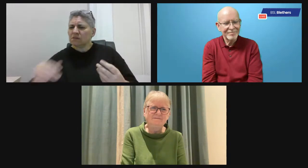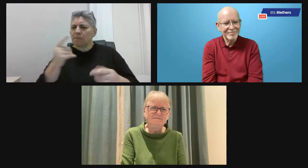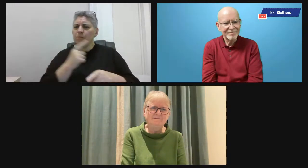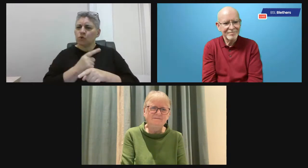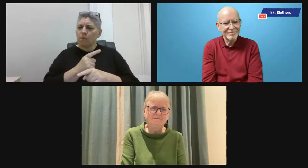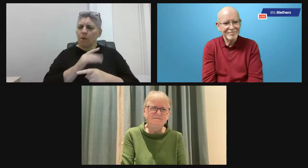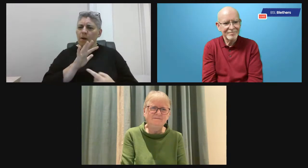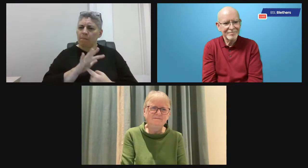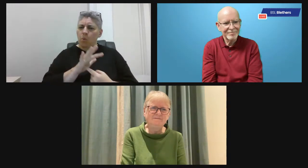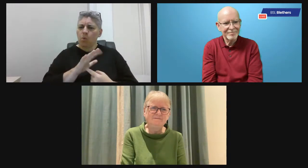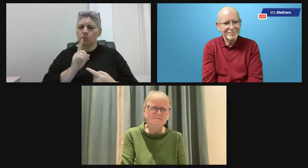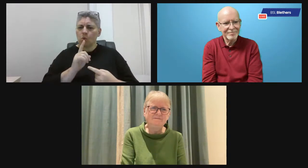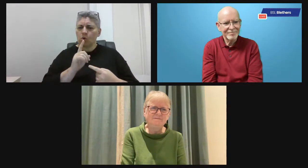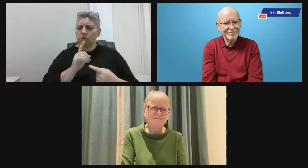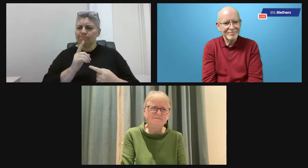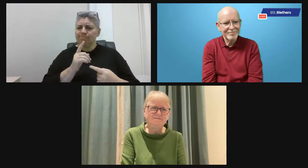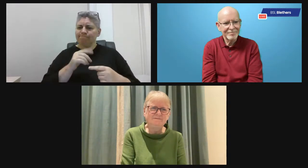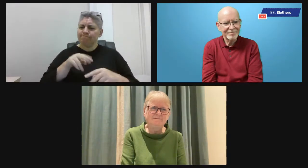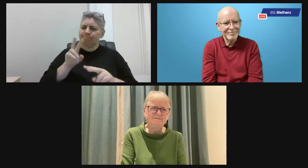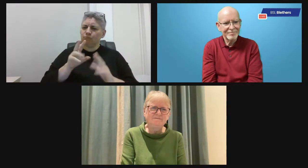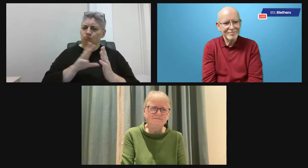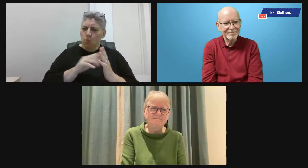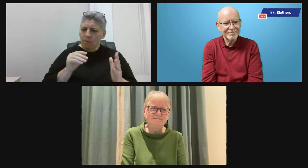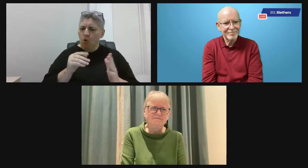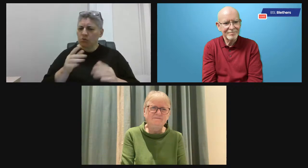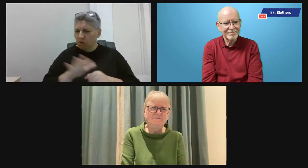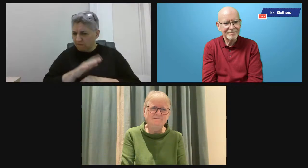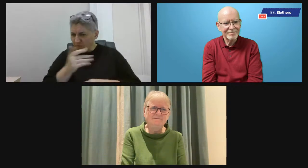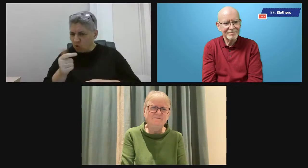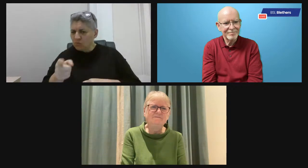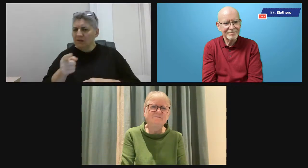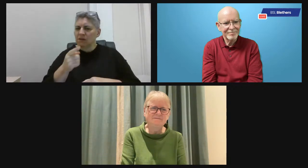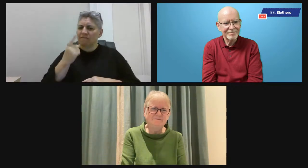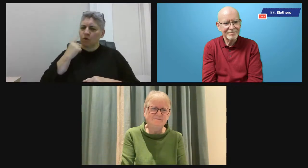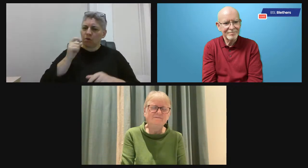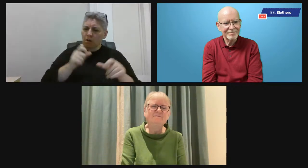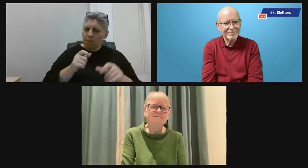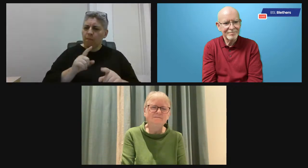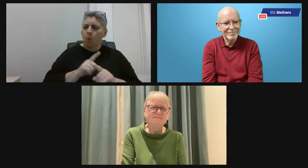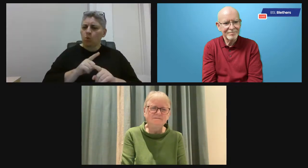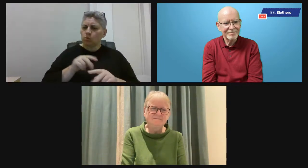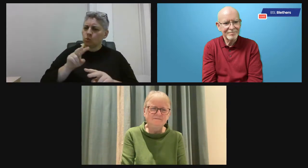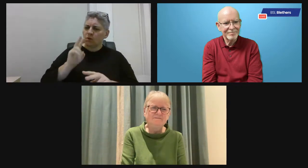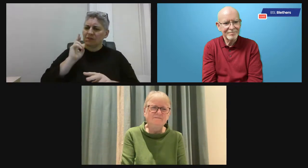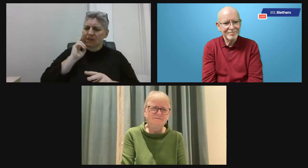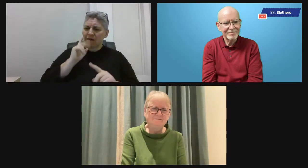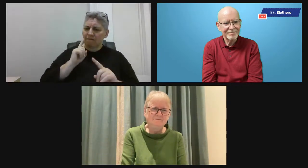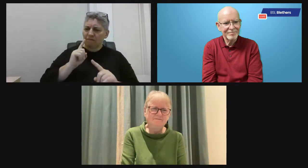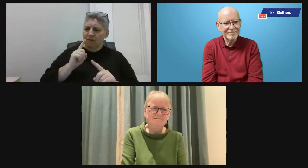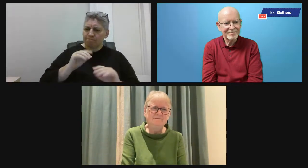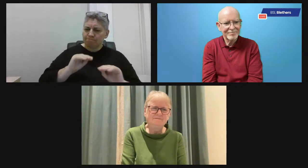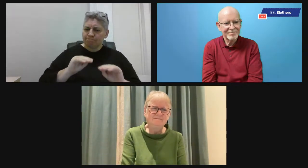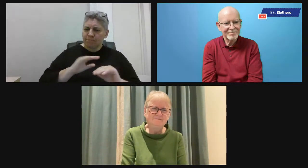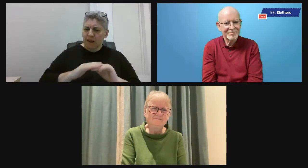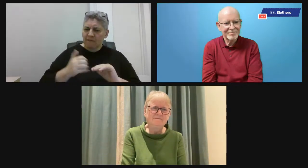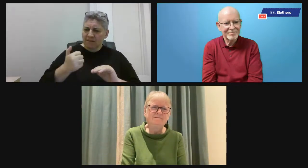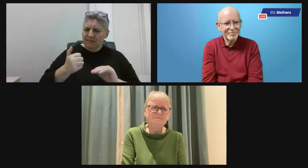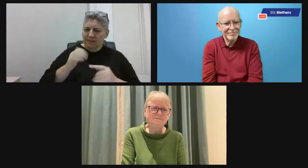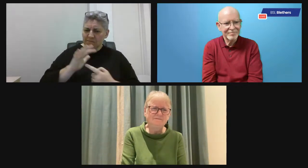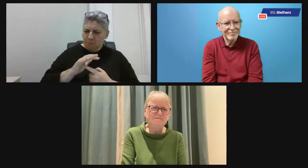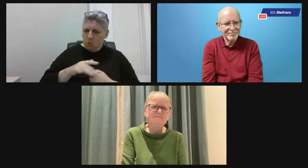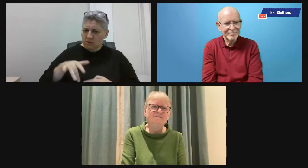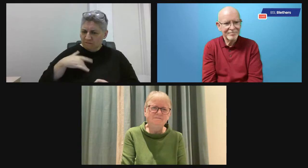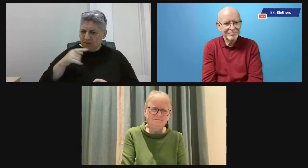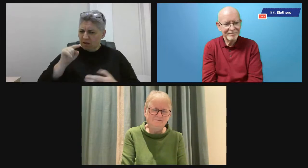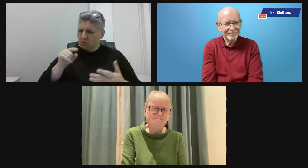I suppose some people talk about, how important it is to have a role model. It's